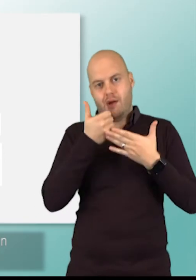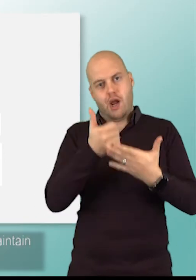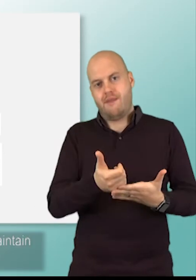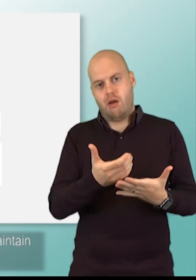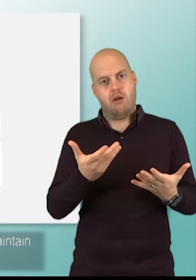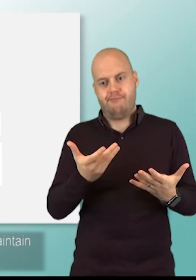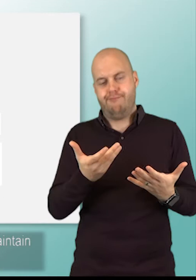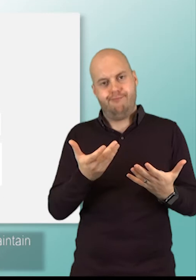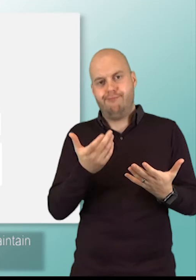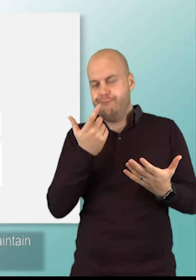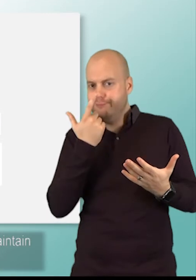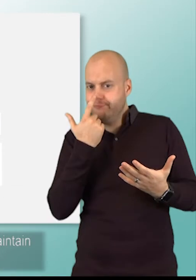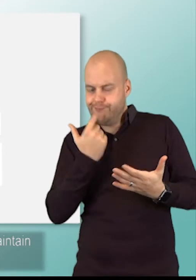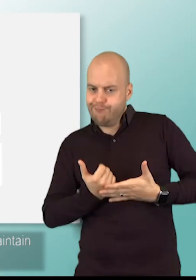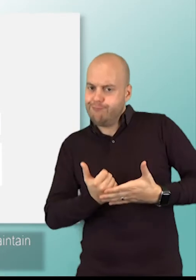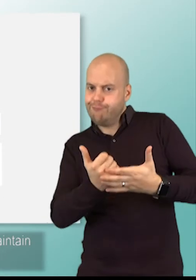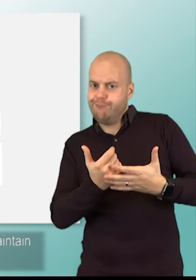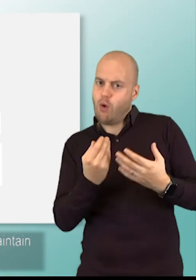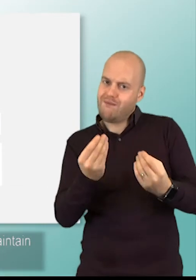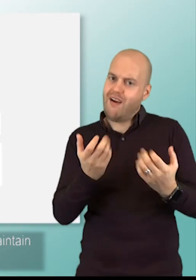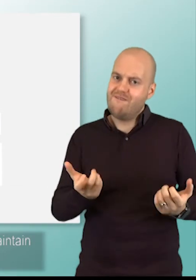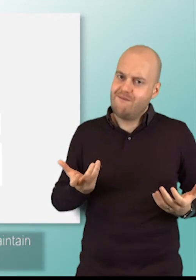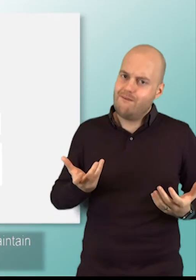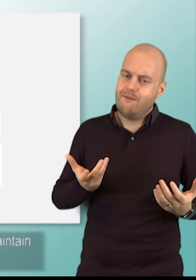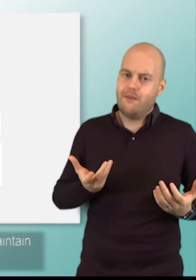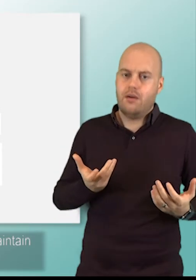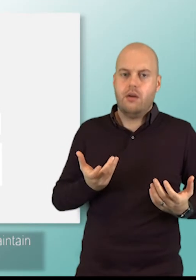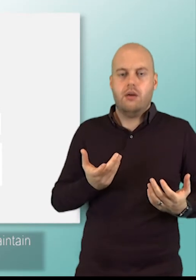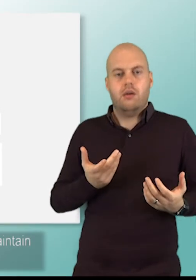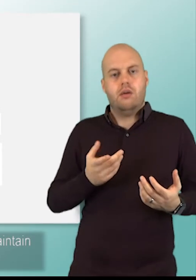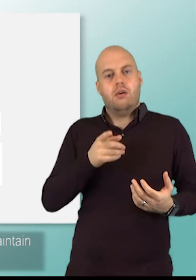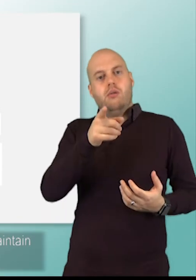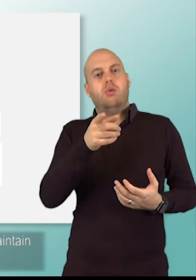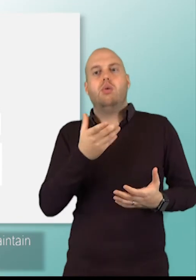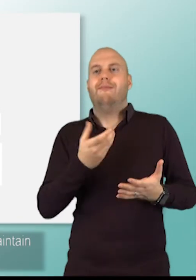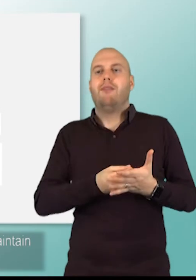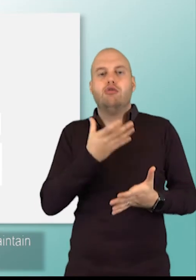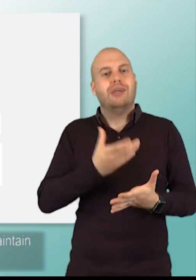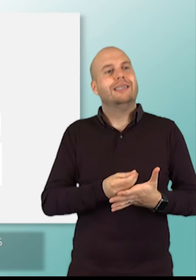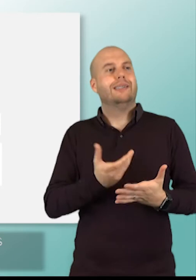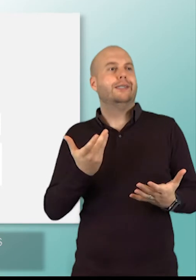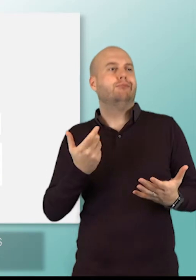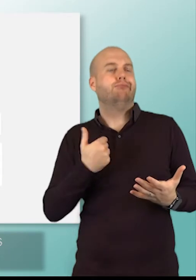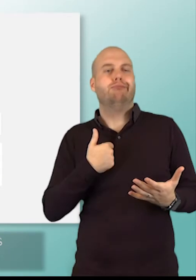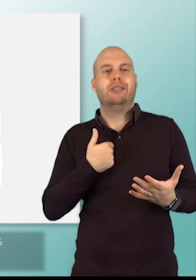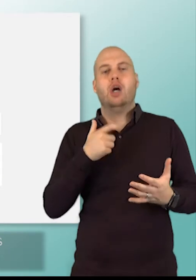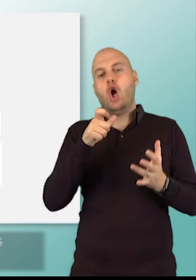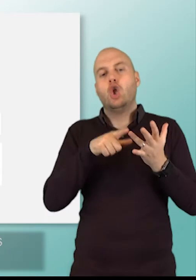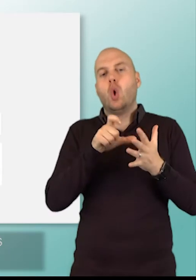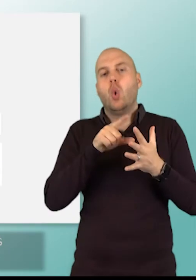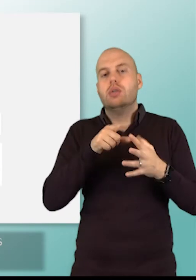wherever you might want to go. So Institute of Fundraising maintain the code of practice on fundraising.